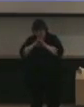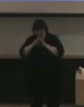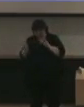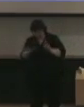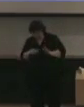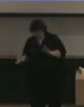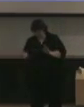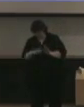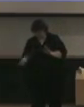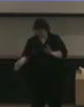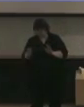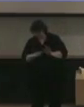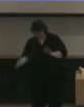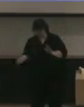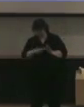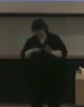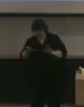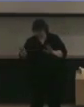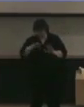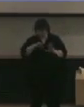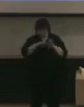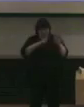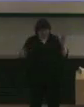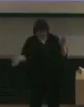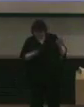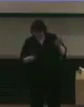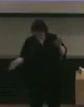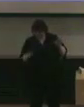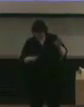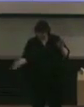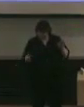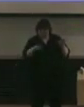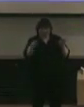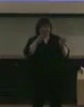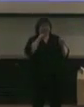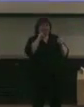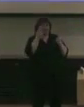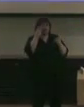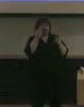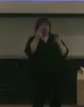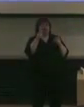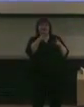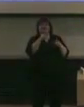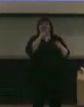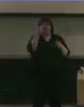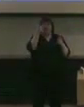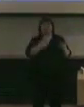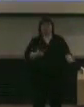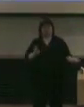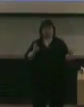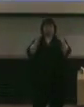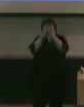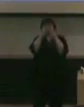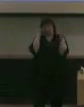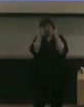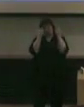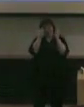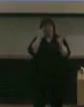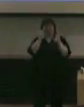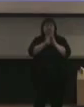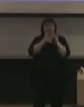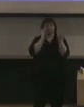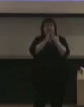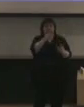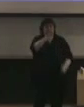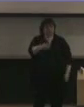we have already on staff, and sometimes we would have to come up with our own variation of that. So hopefully that explains your question. So